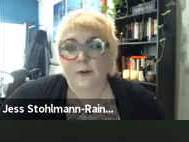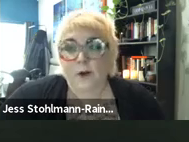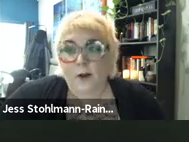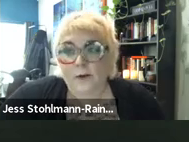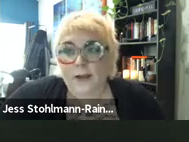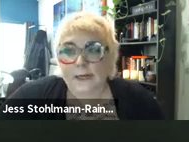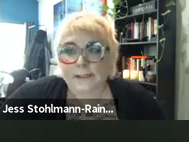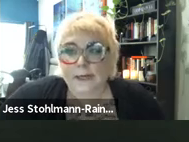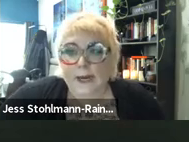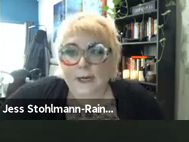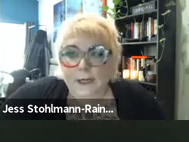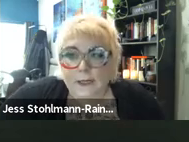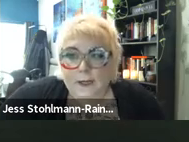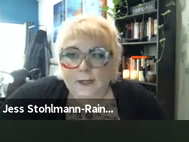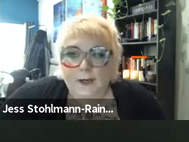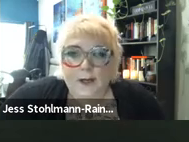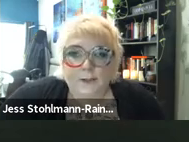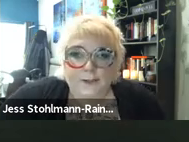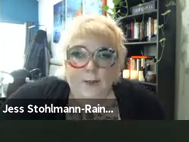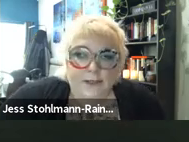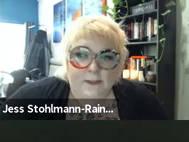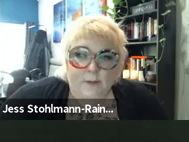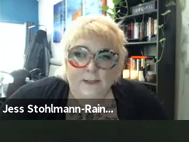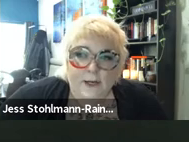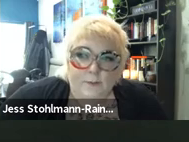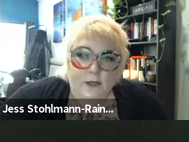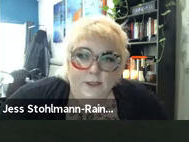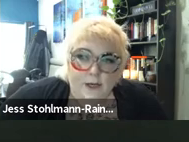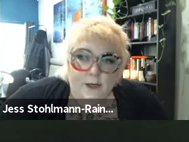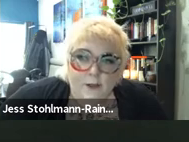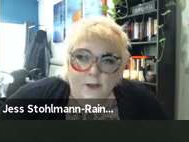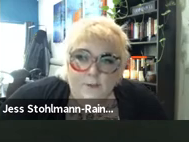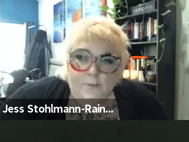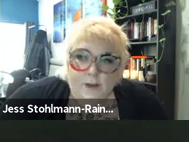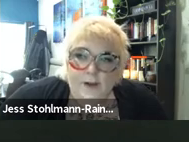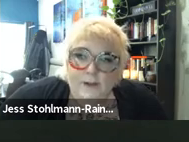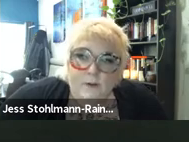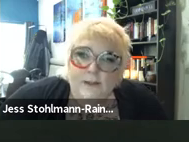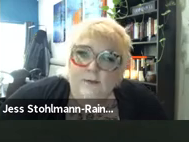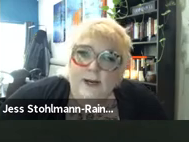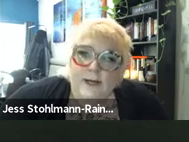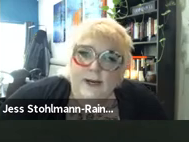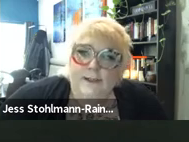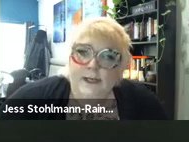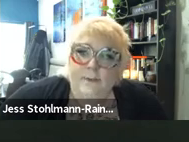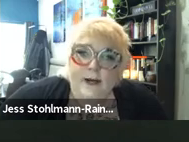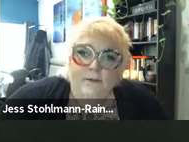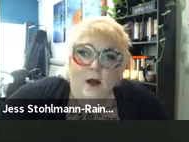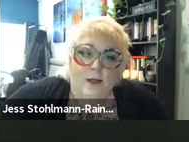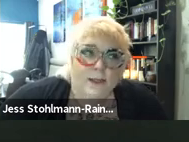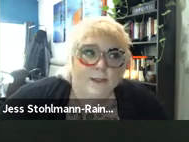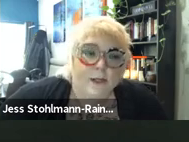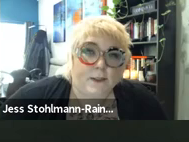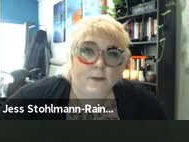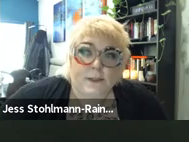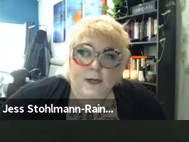lands where we are all located today and their elders past present and emerging i also want to recognize the impact